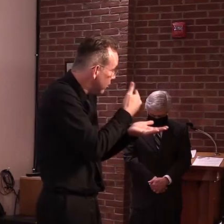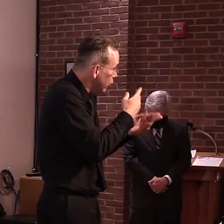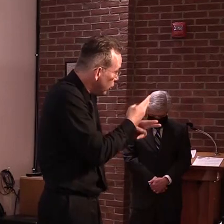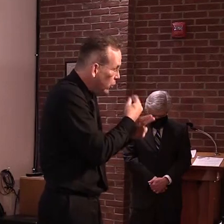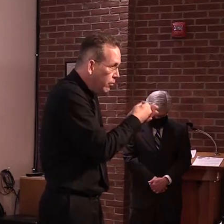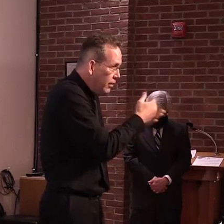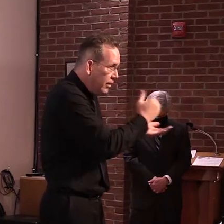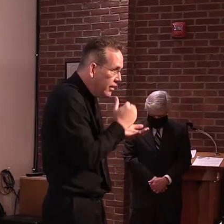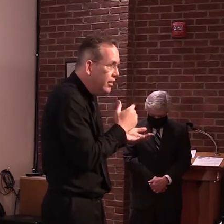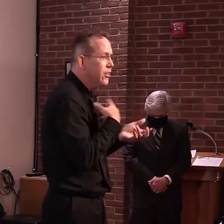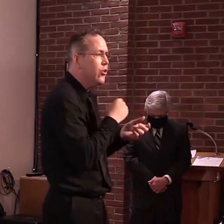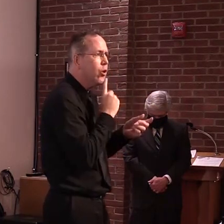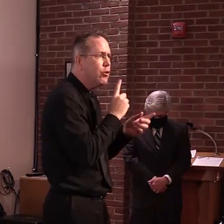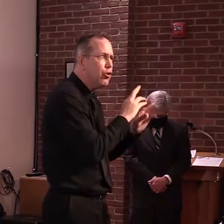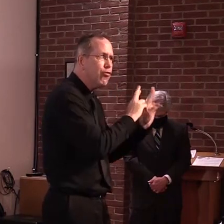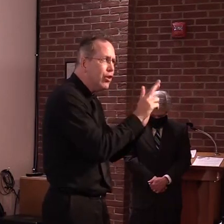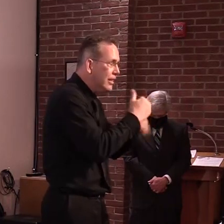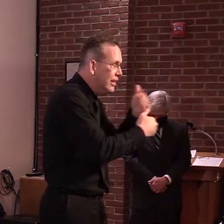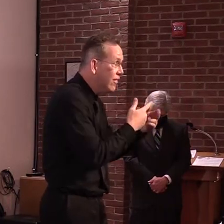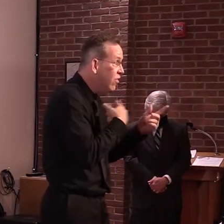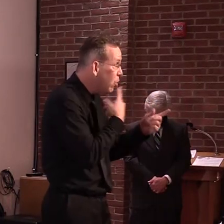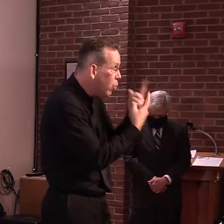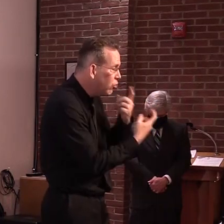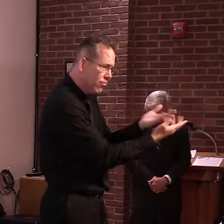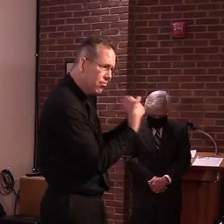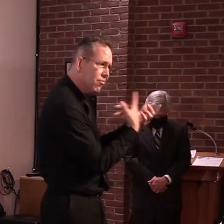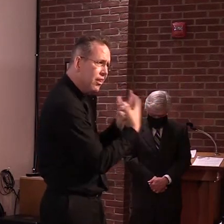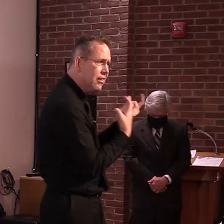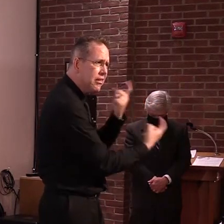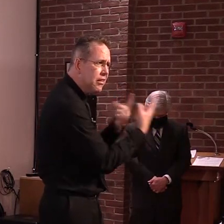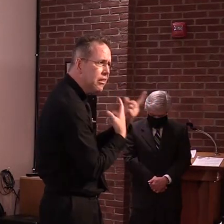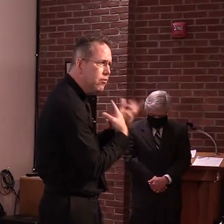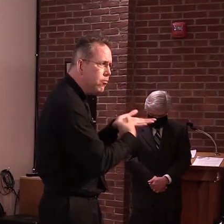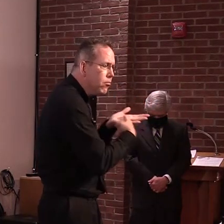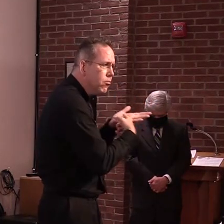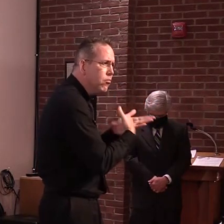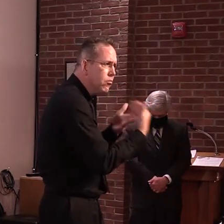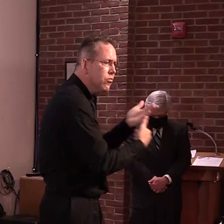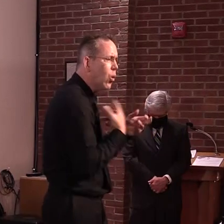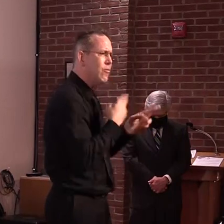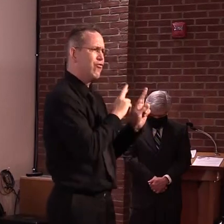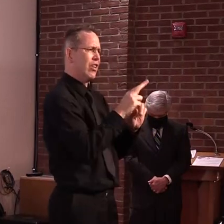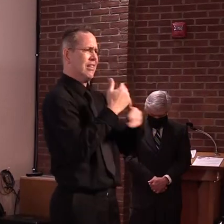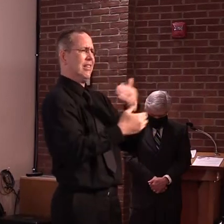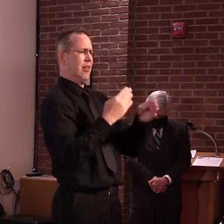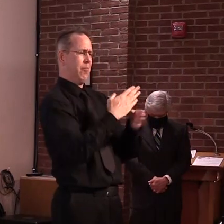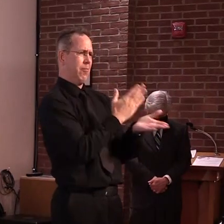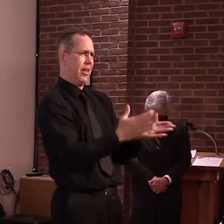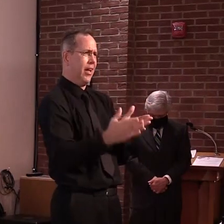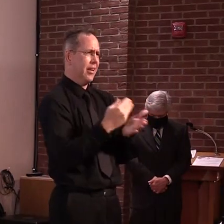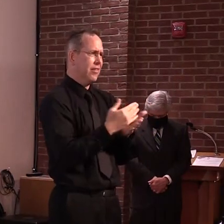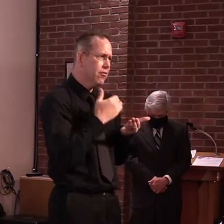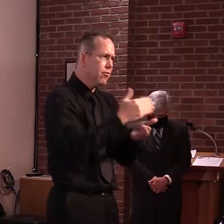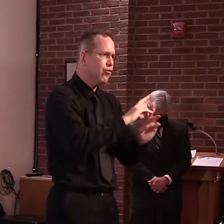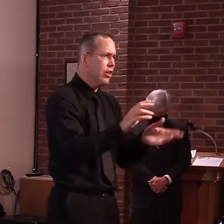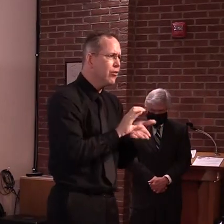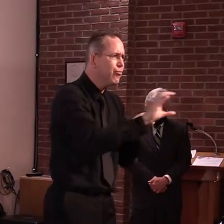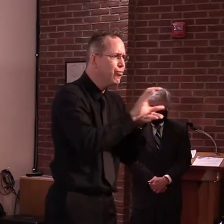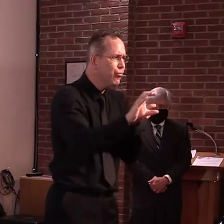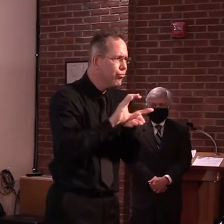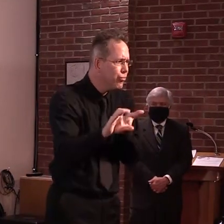Vermonters. Next, Secretary Curley and Commissioner Goldstein will share details on phase two of our